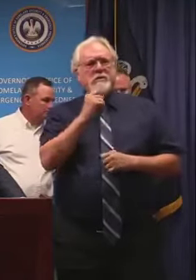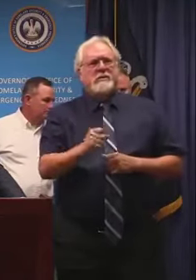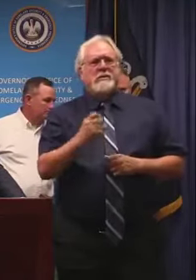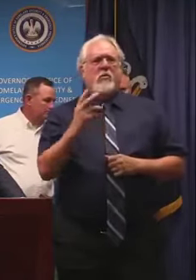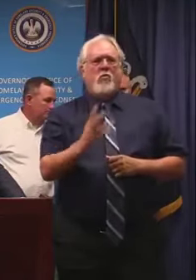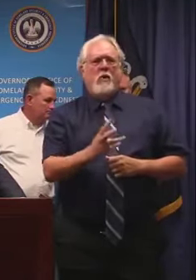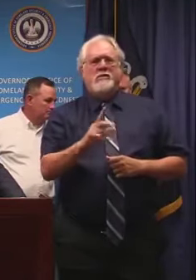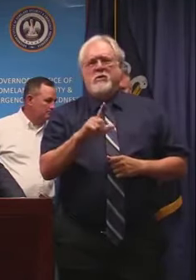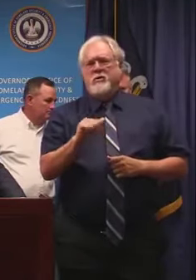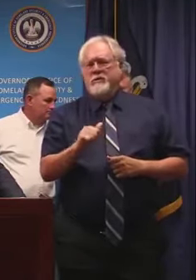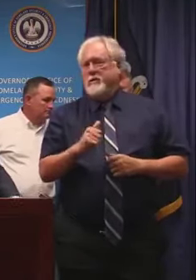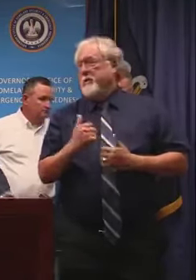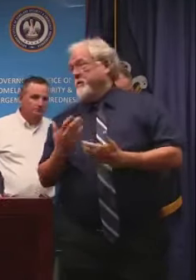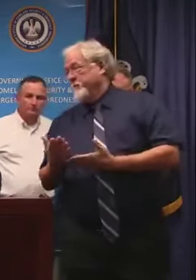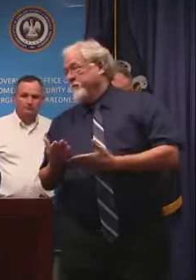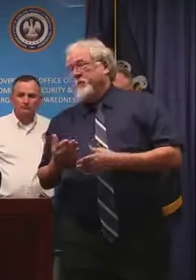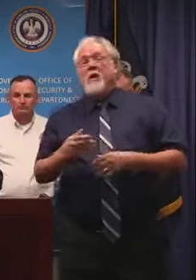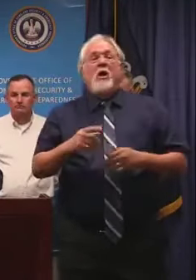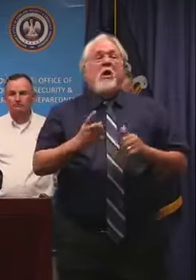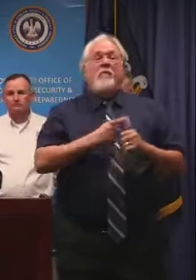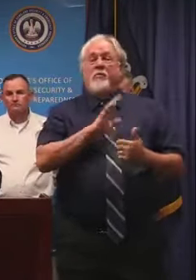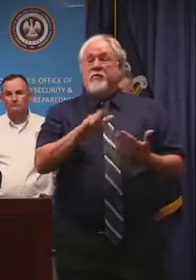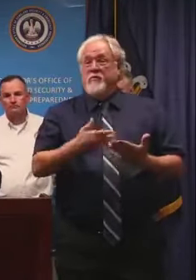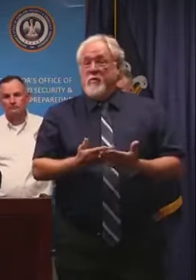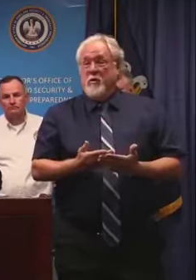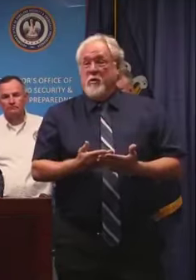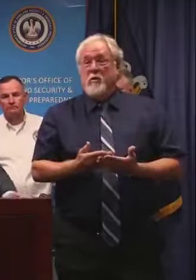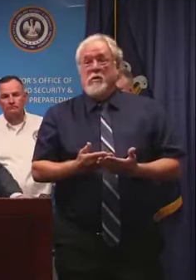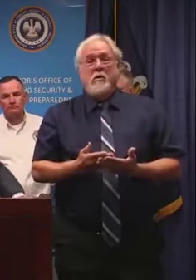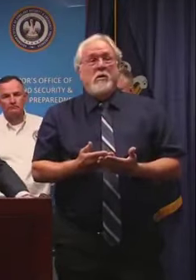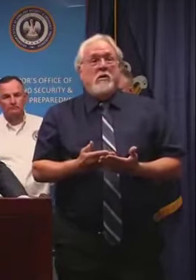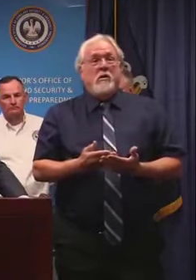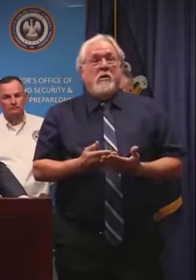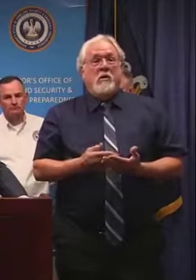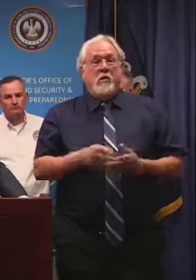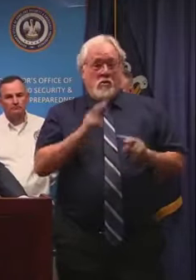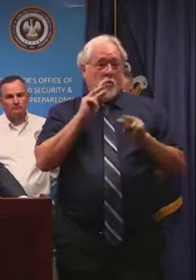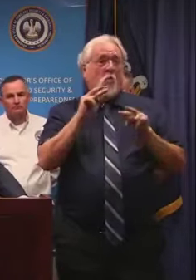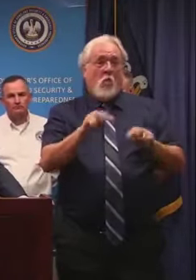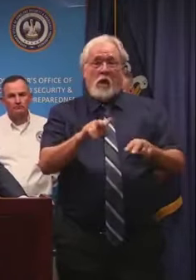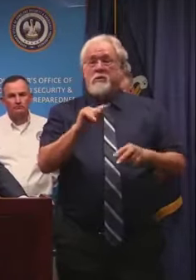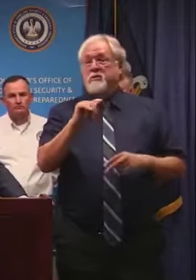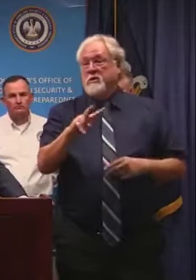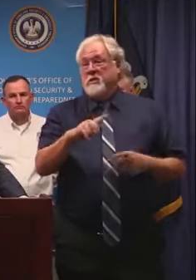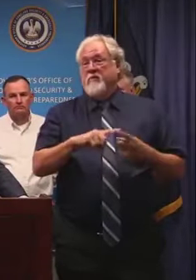Southwest Louisiana? Yeah, well, first of all, to be tuned in to